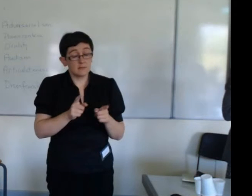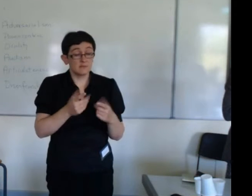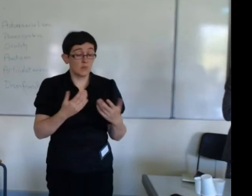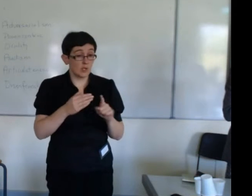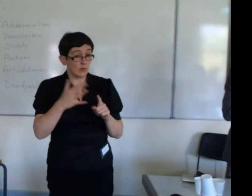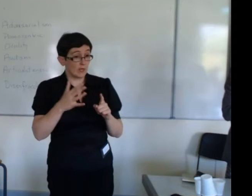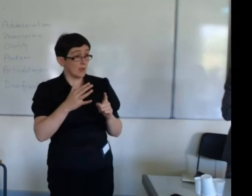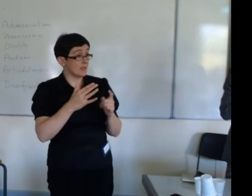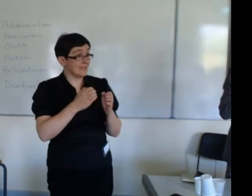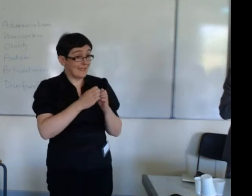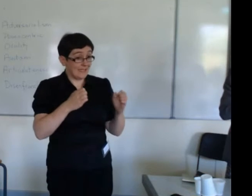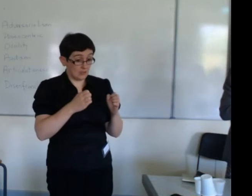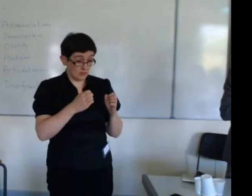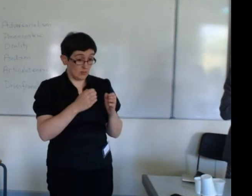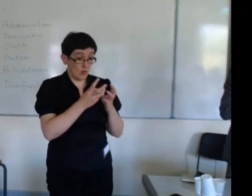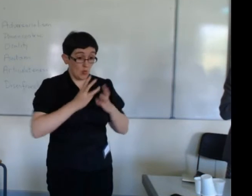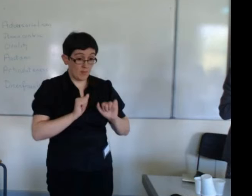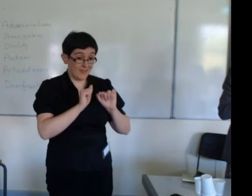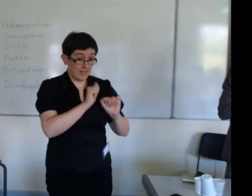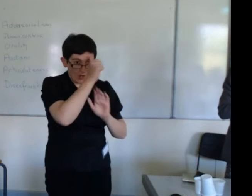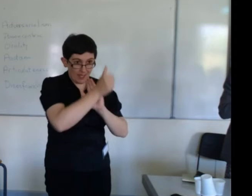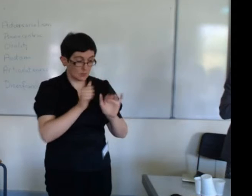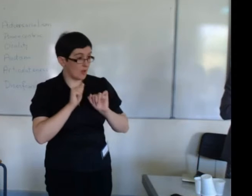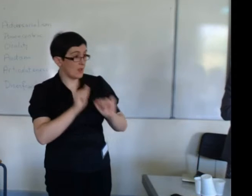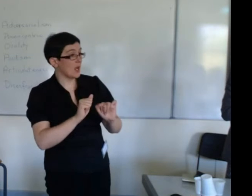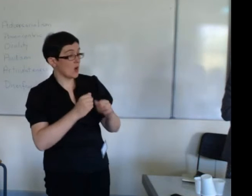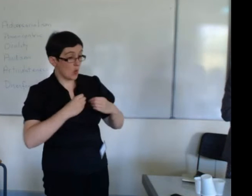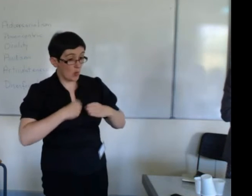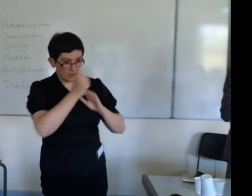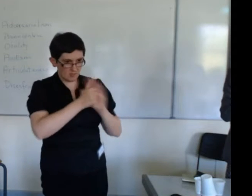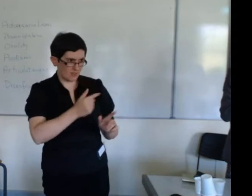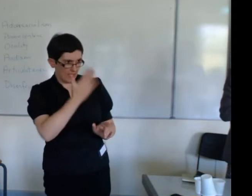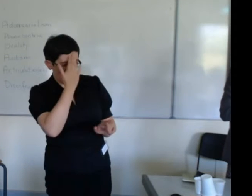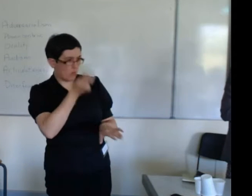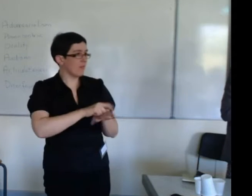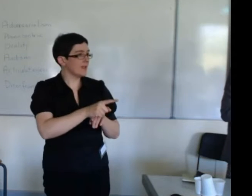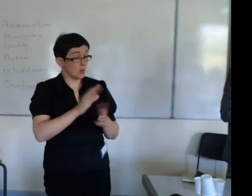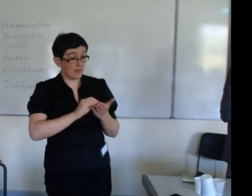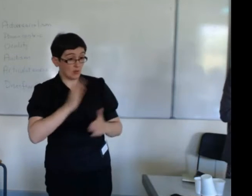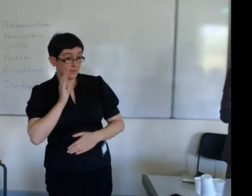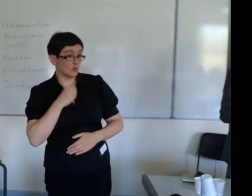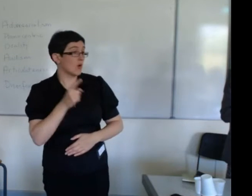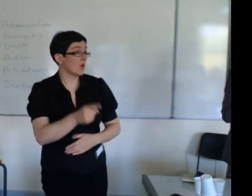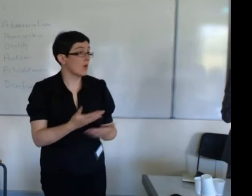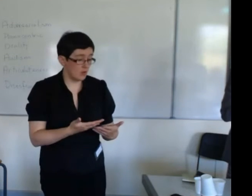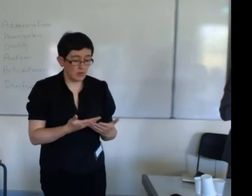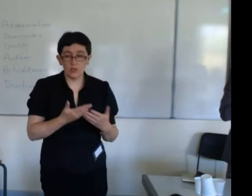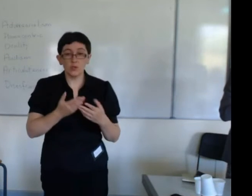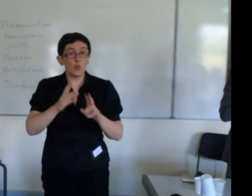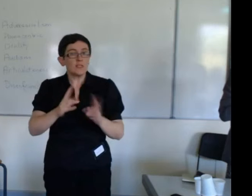woman is an expert in terms of the experience that she has, and that we need to listen to her. So we don't see ourselves as the